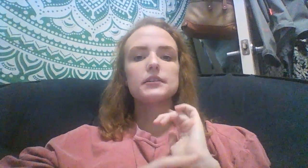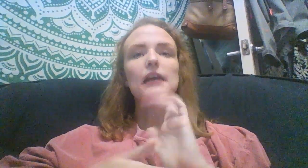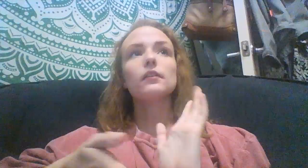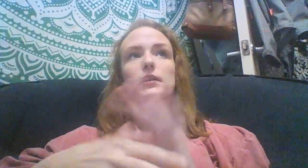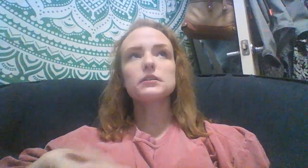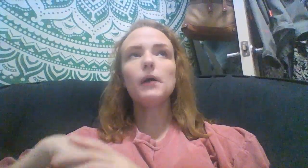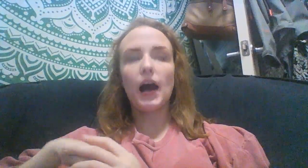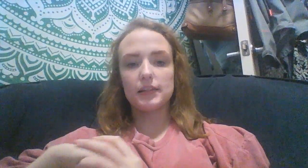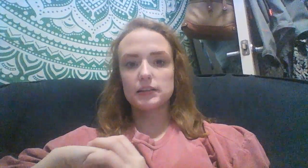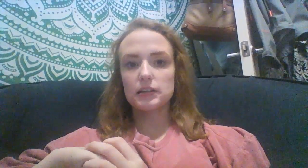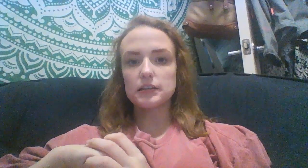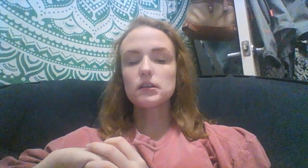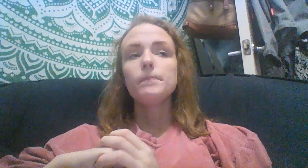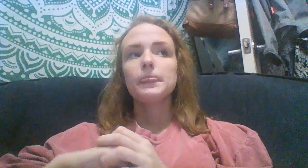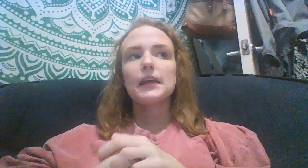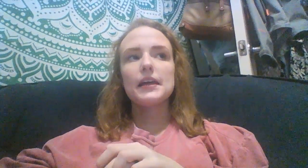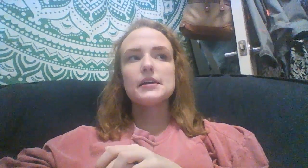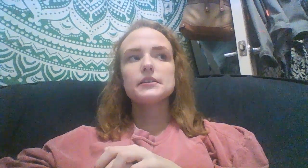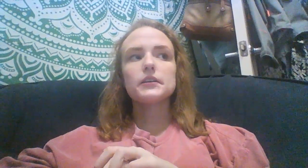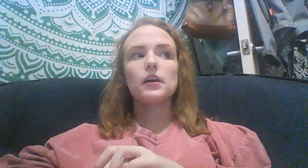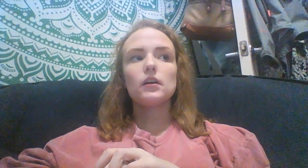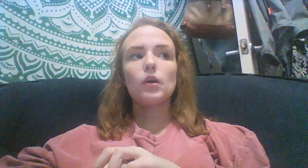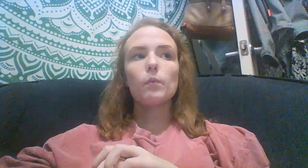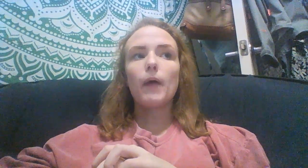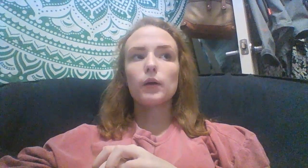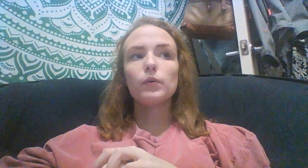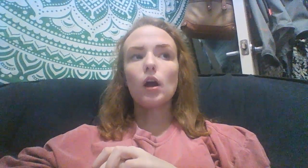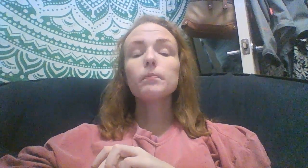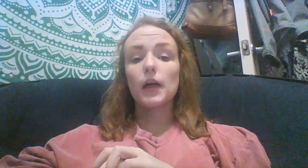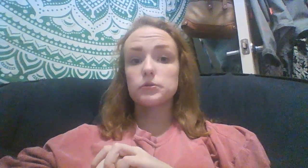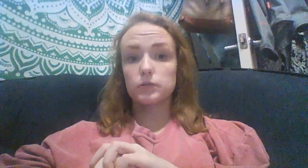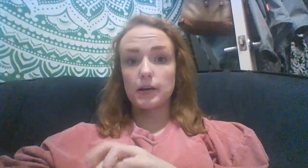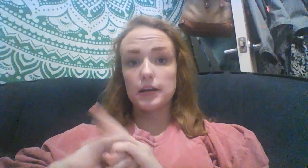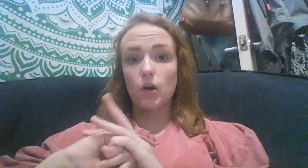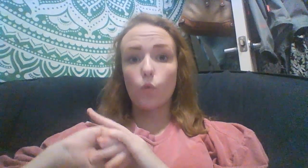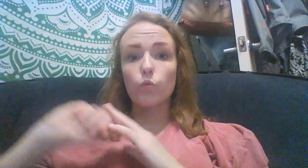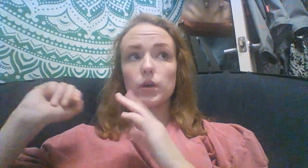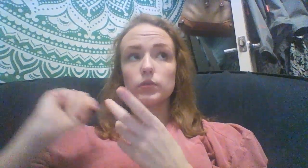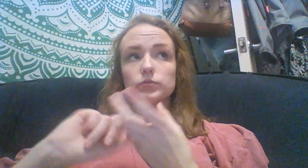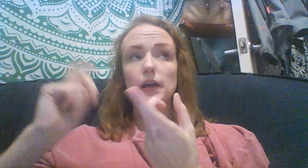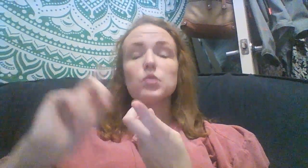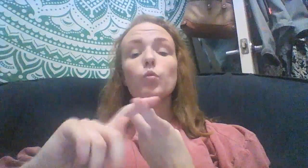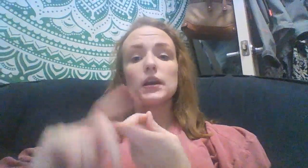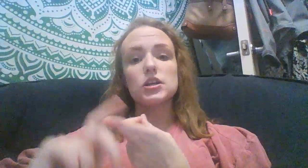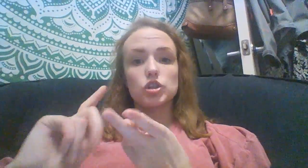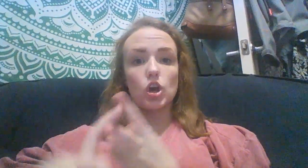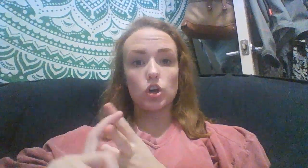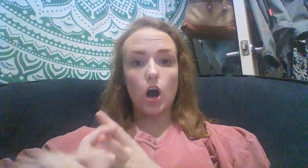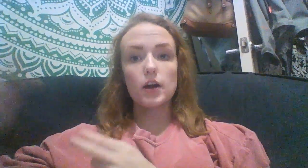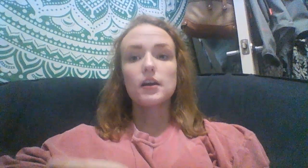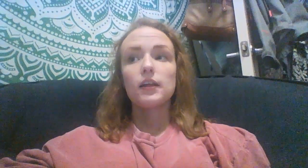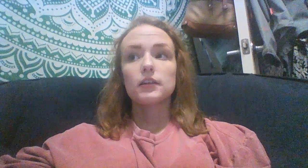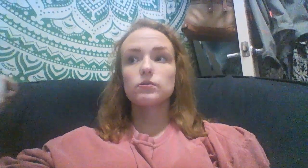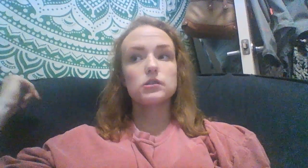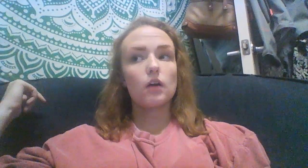and the reason behind this is back when our pledge was written, it was written one nation under God. This was not